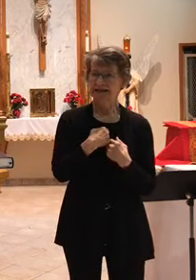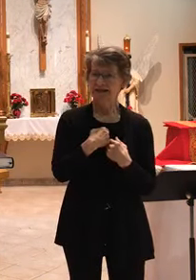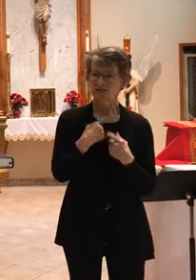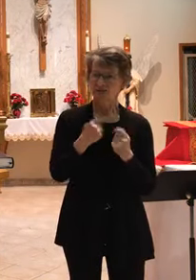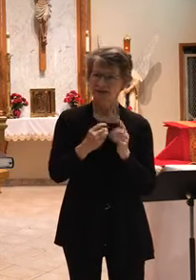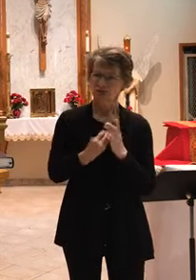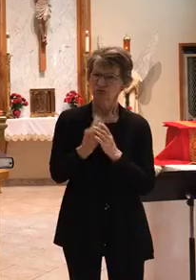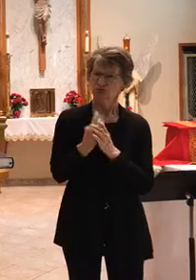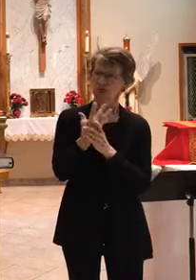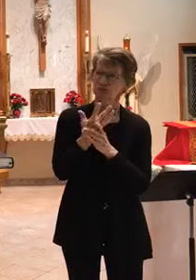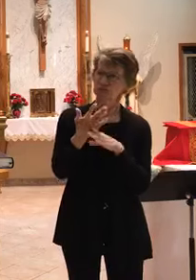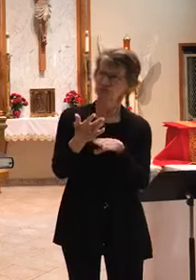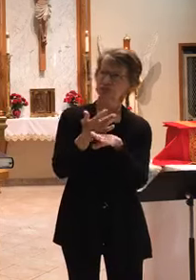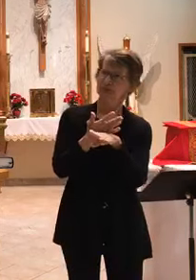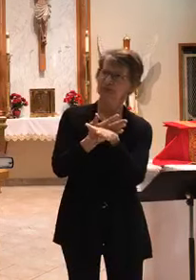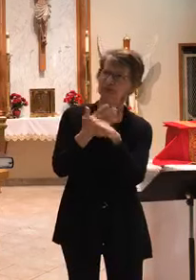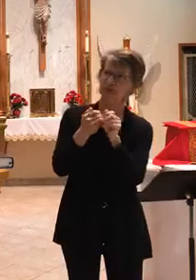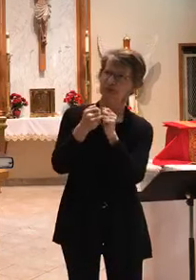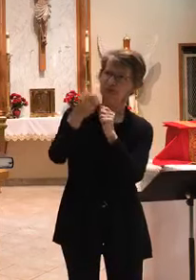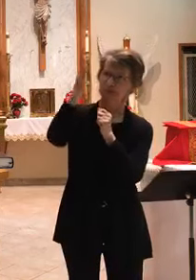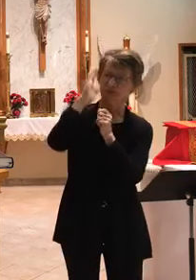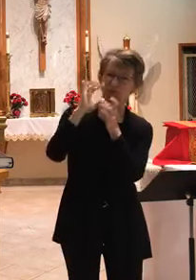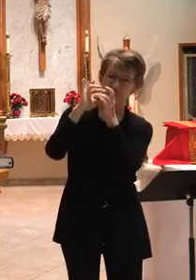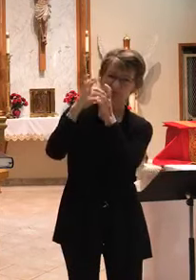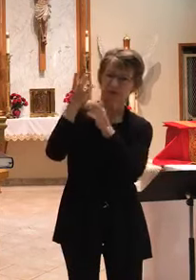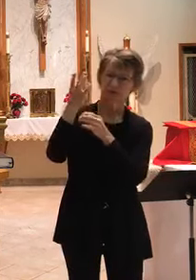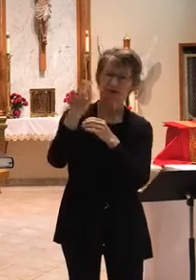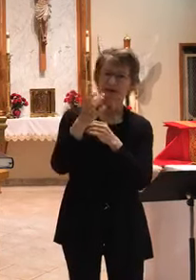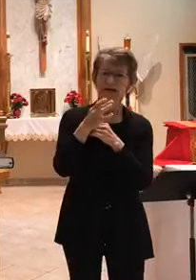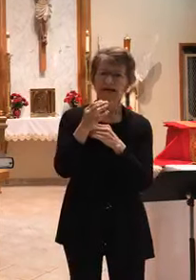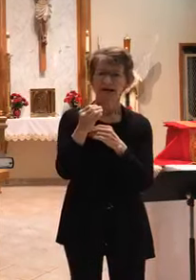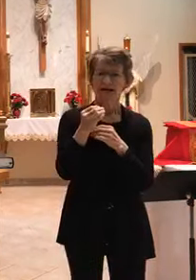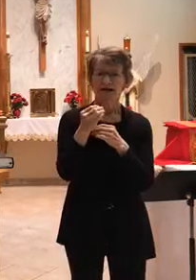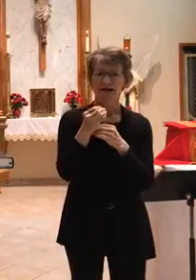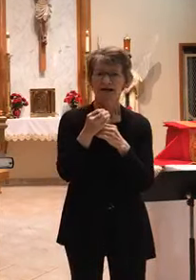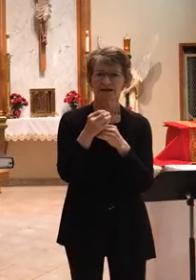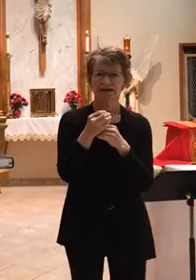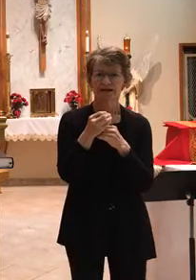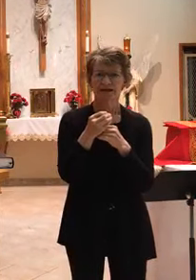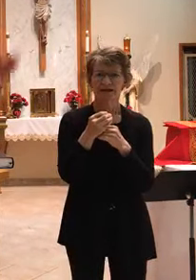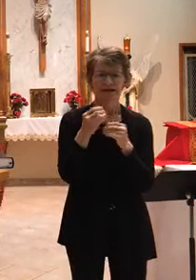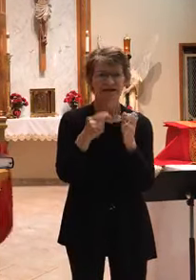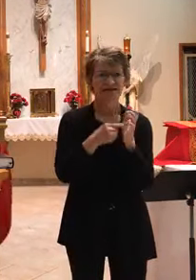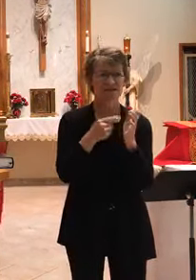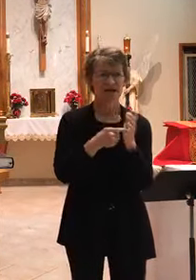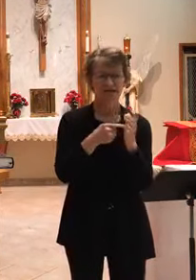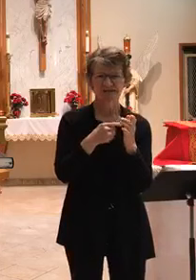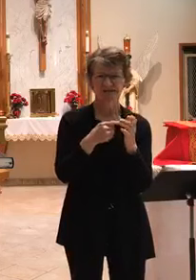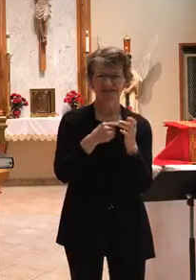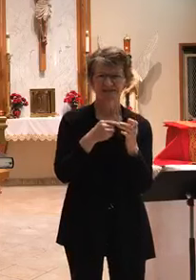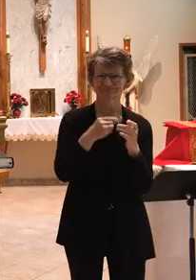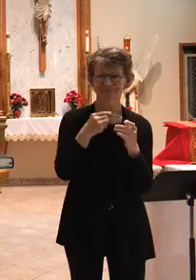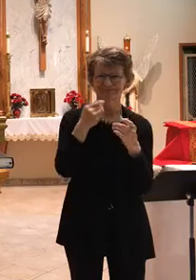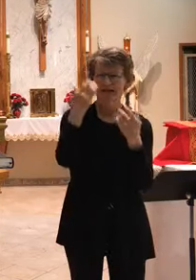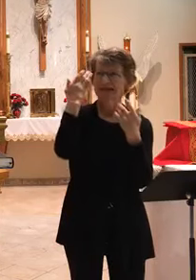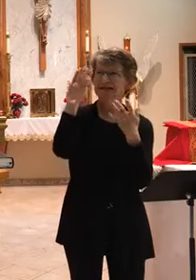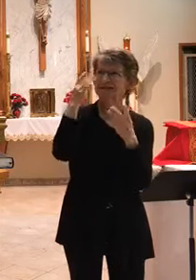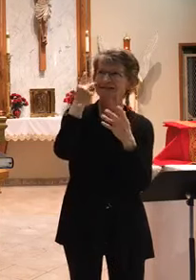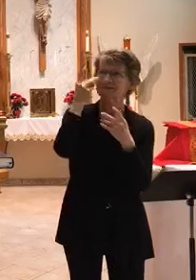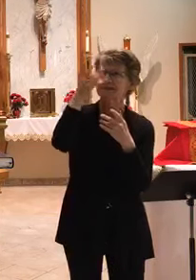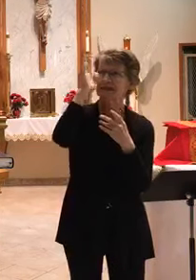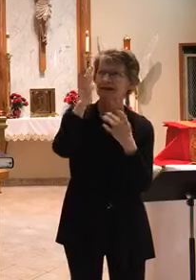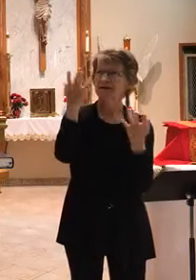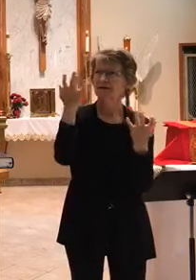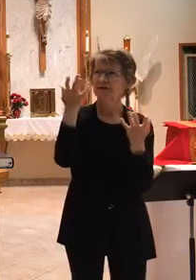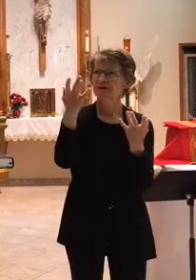we? God, if this is what happens, such violence in the world, where are you when all this evil comes around? Where are